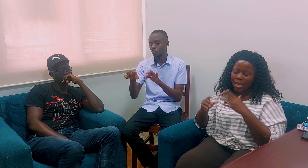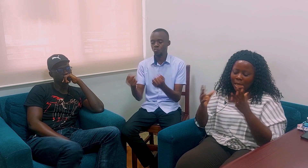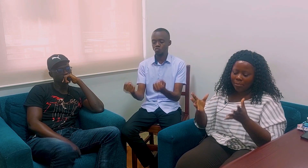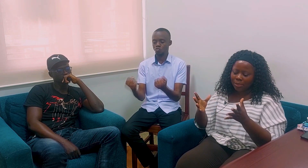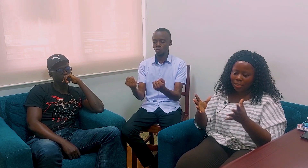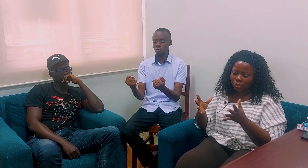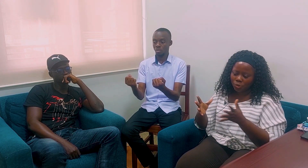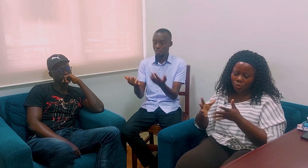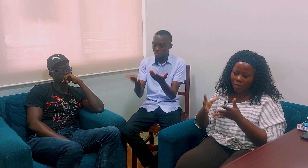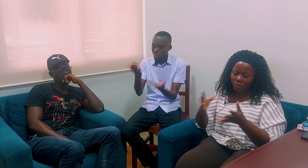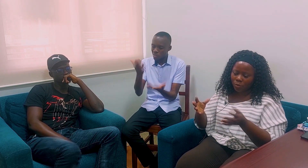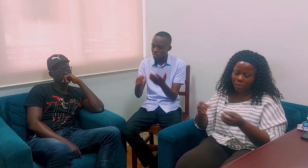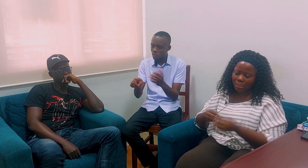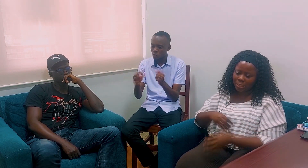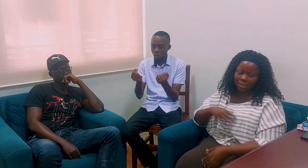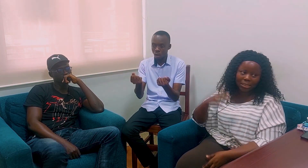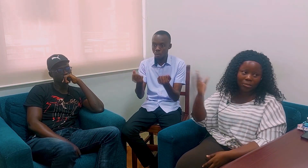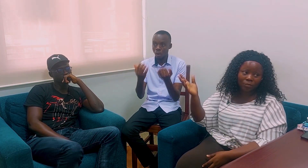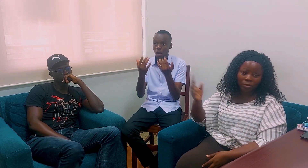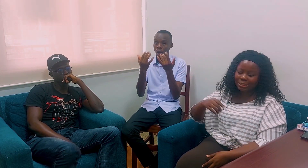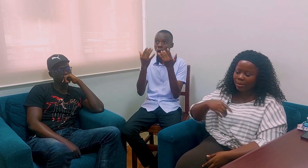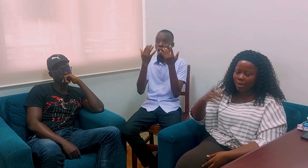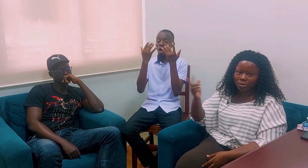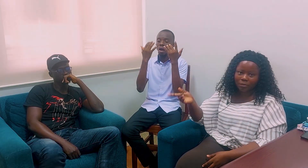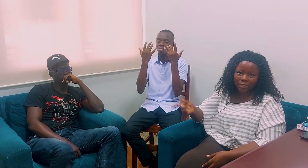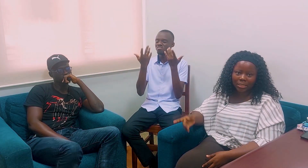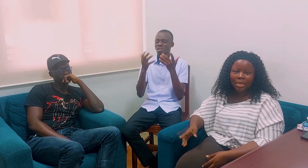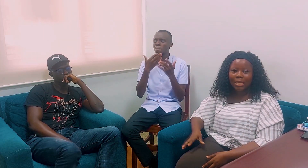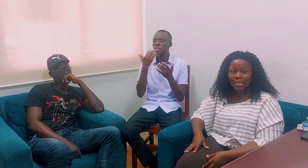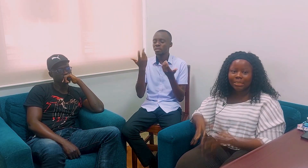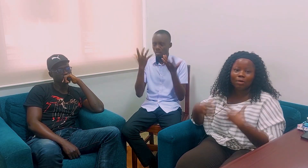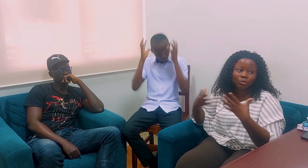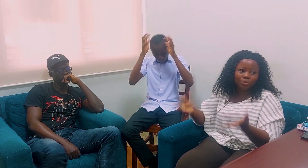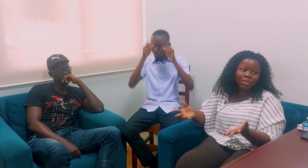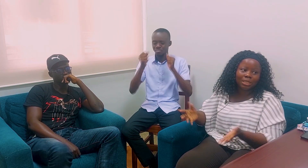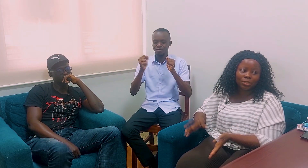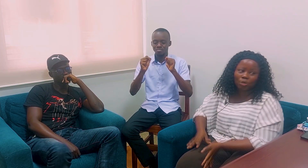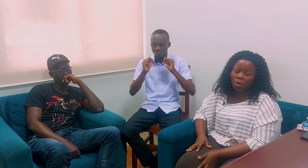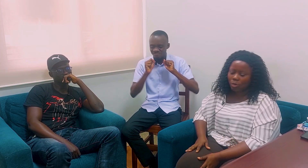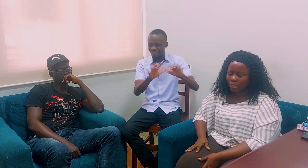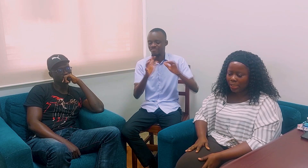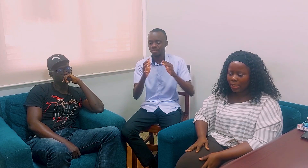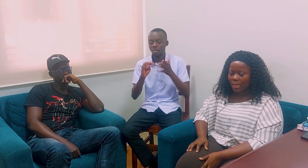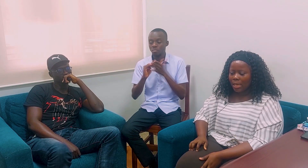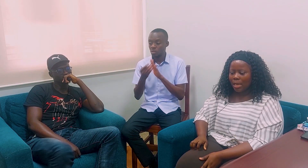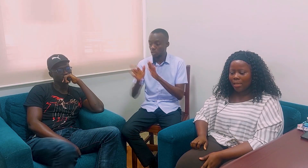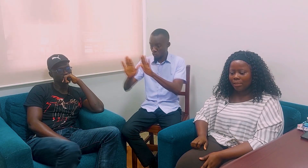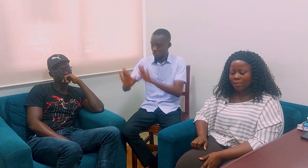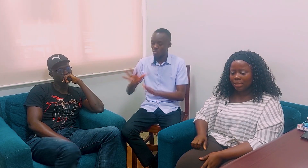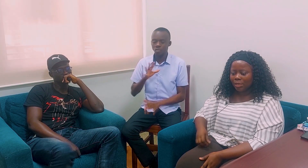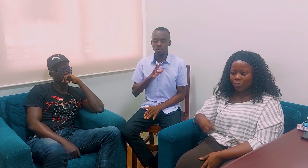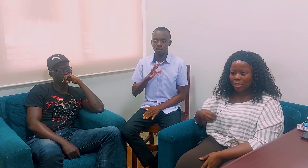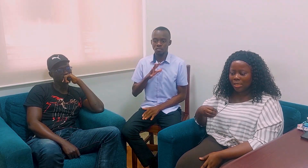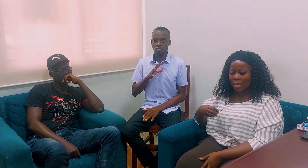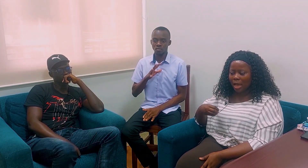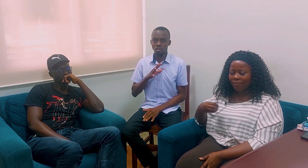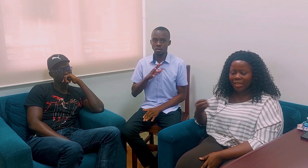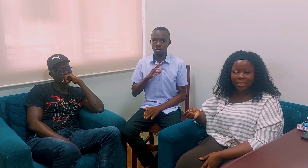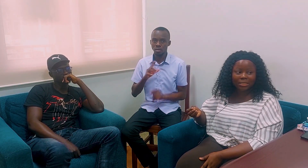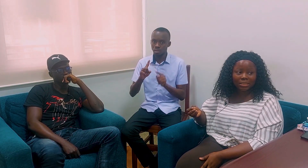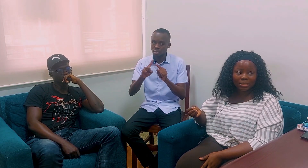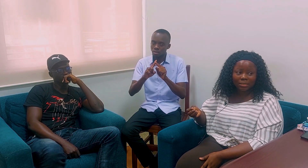something comes at you or you have a concern, just get over, snap out of it. And that would mean that you are okay. And it